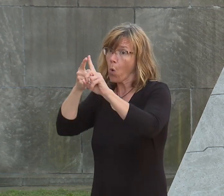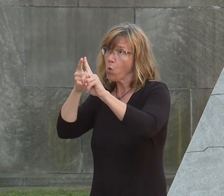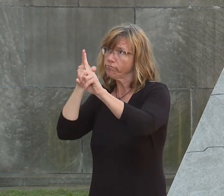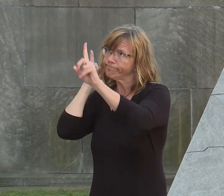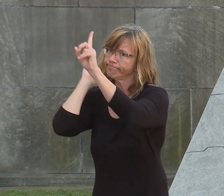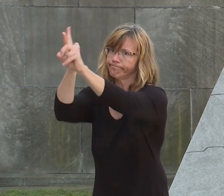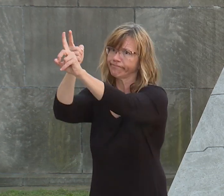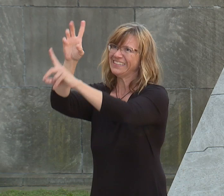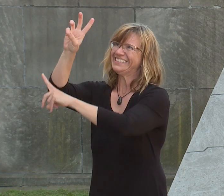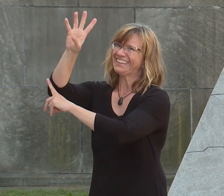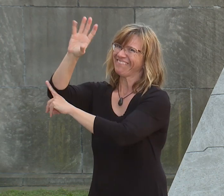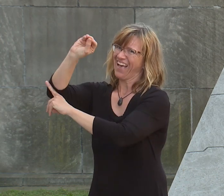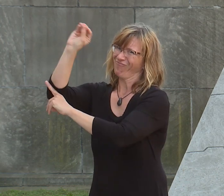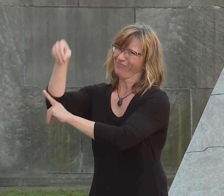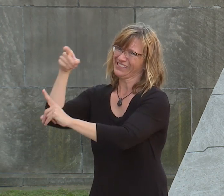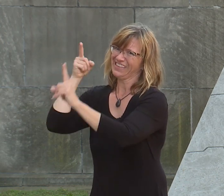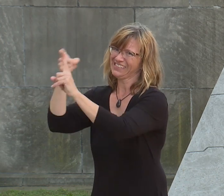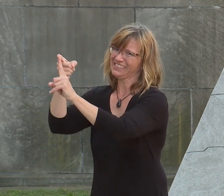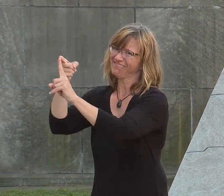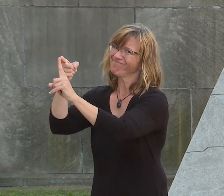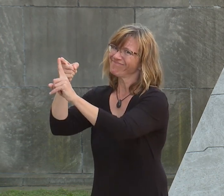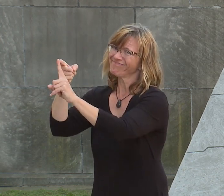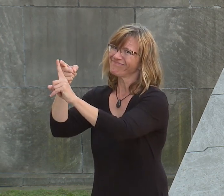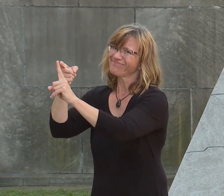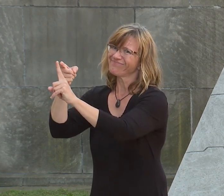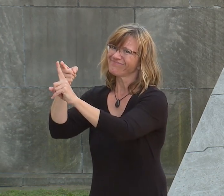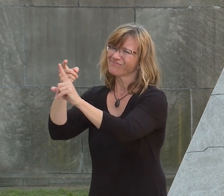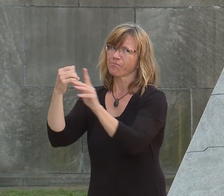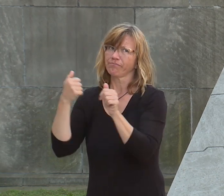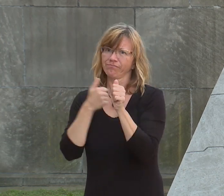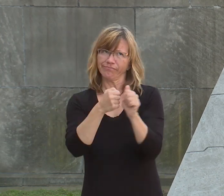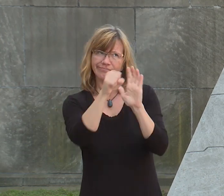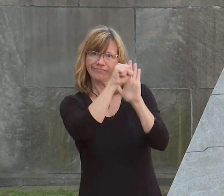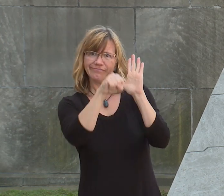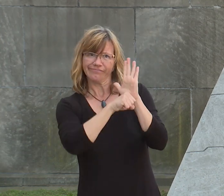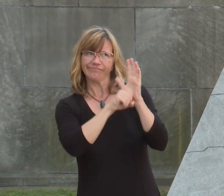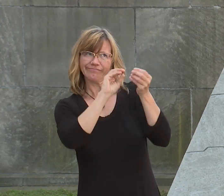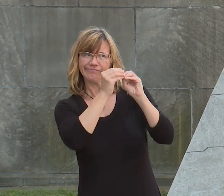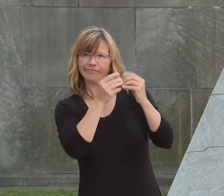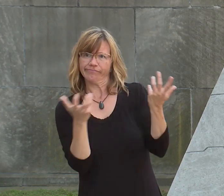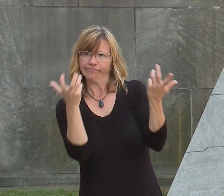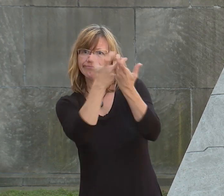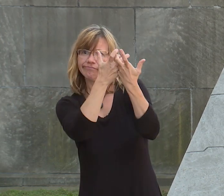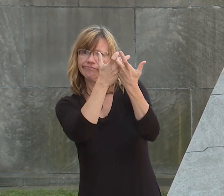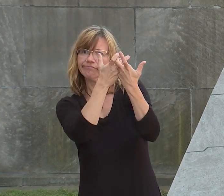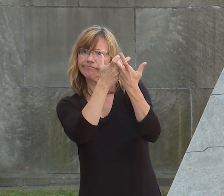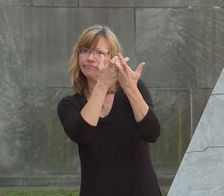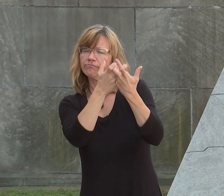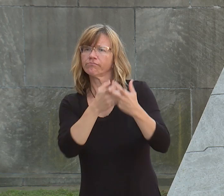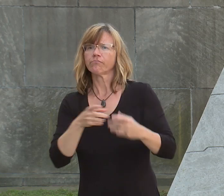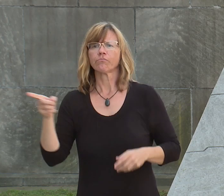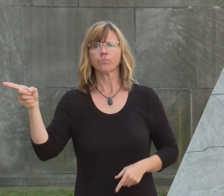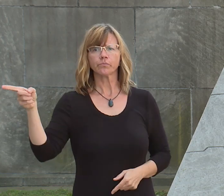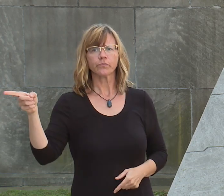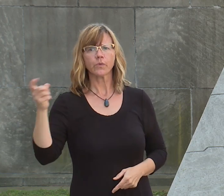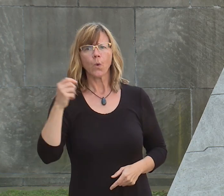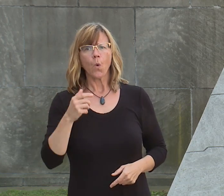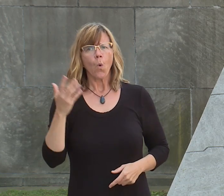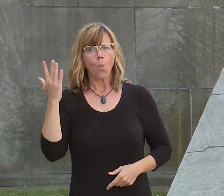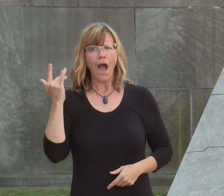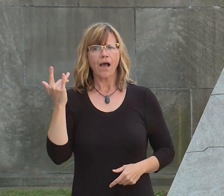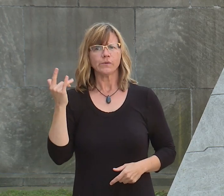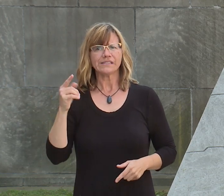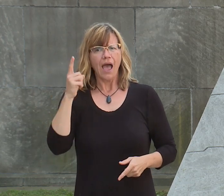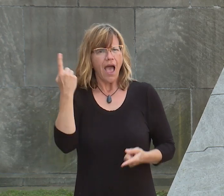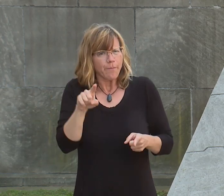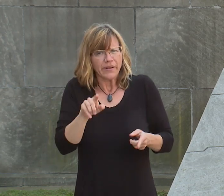state was when they lifted the indoor mask mandate. So what is going on in Baltimore City why we aren't getting to that 65%